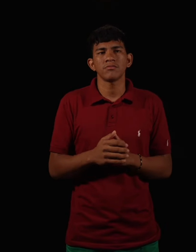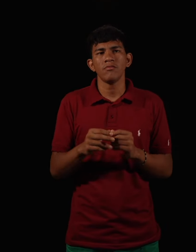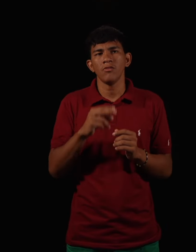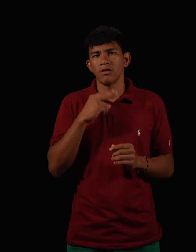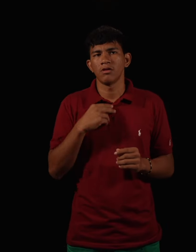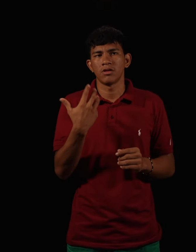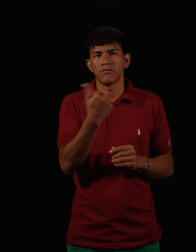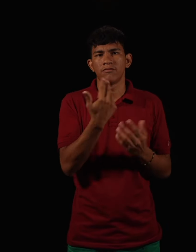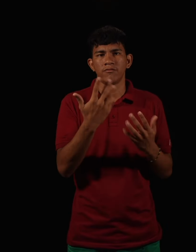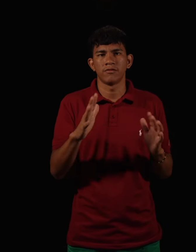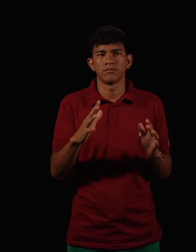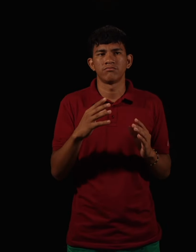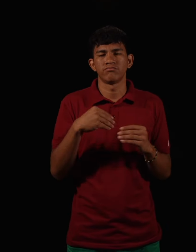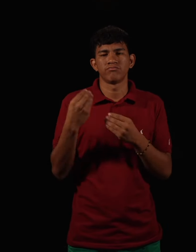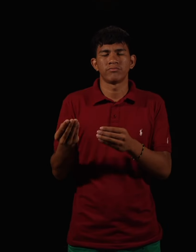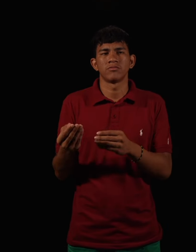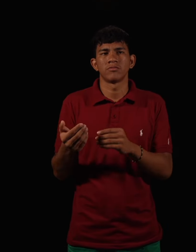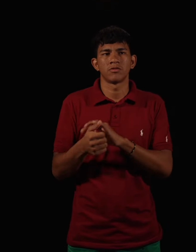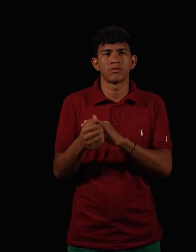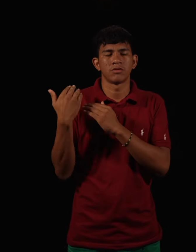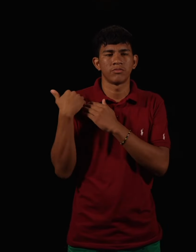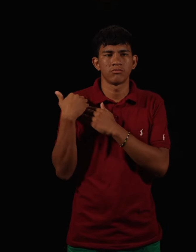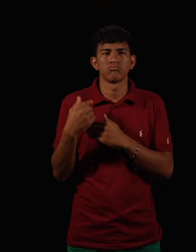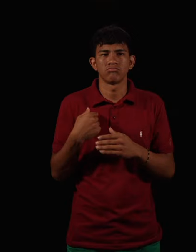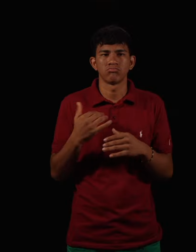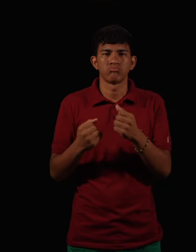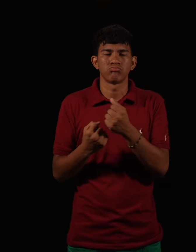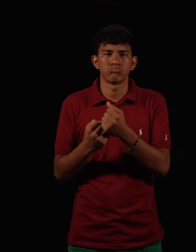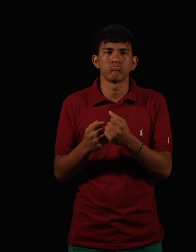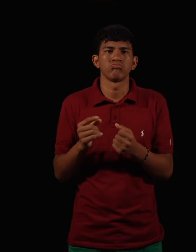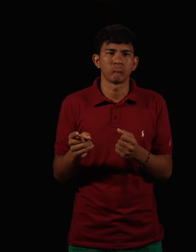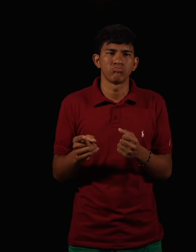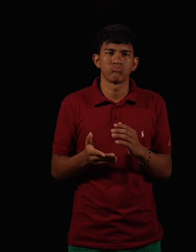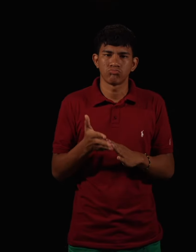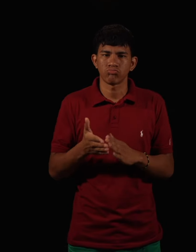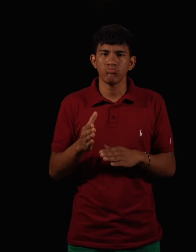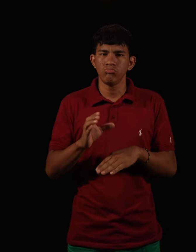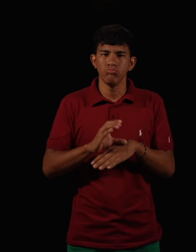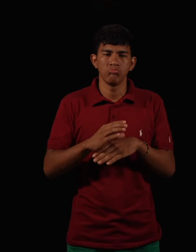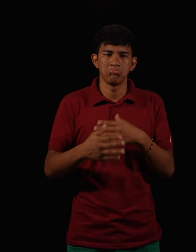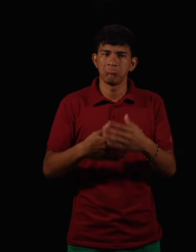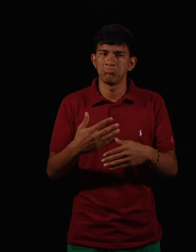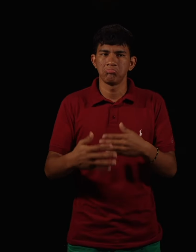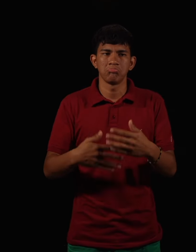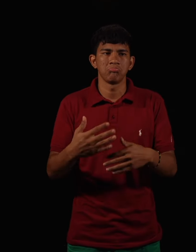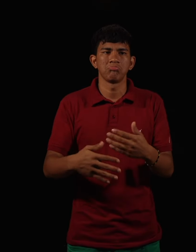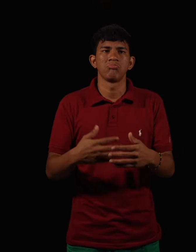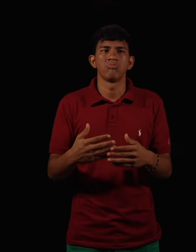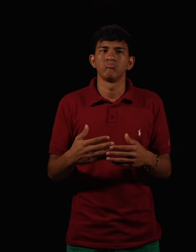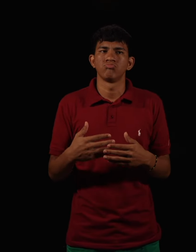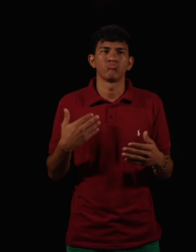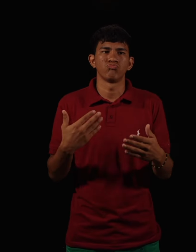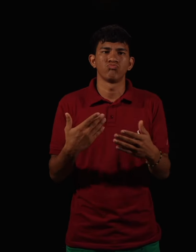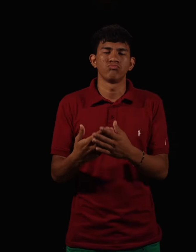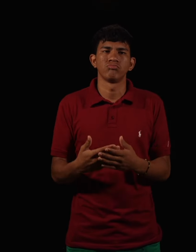to Belize, and Nancy left and gave the responsibility of the church to Nathaniel. And I continued to support him